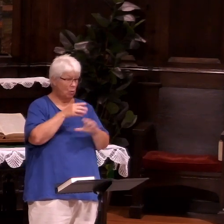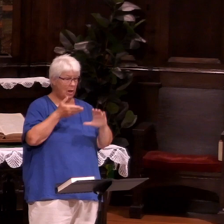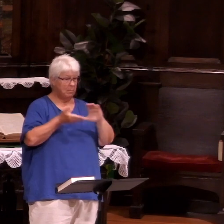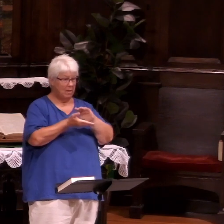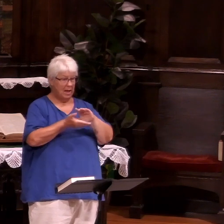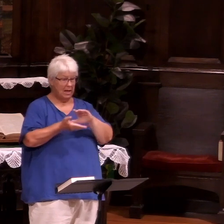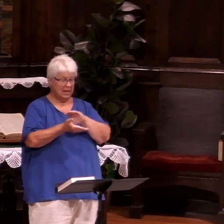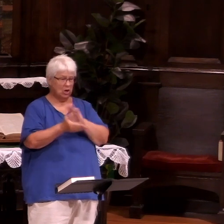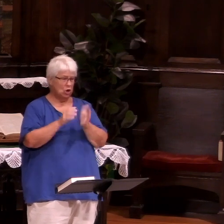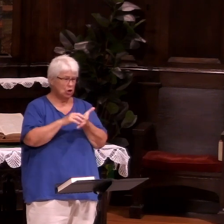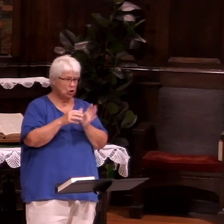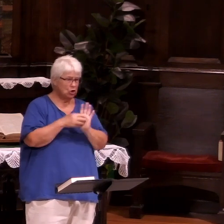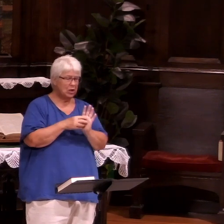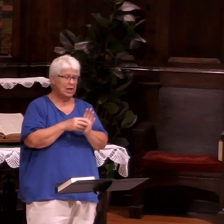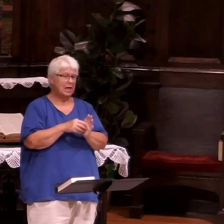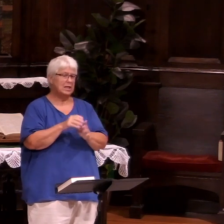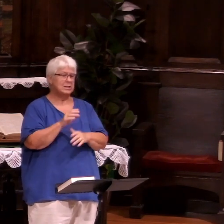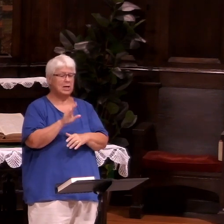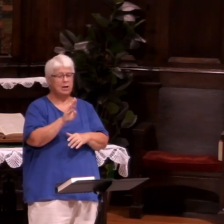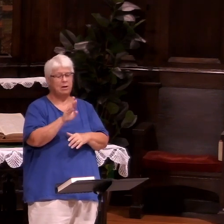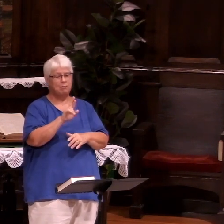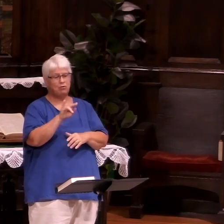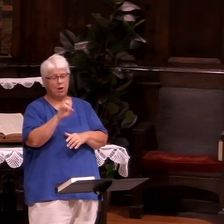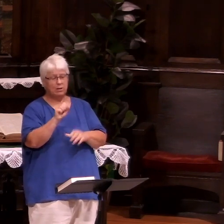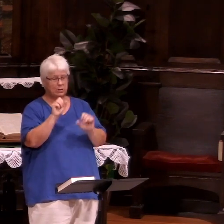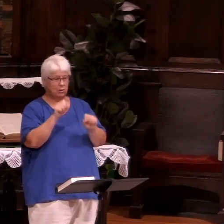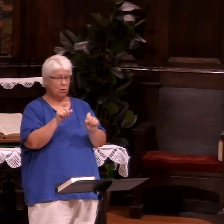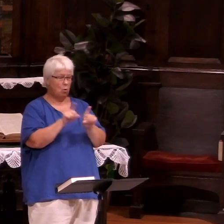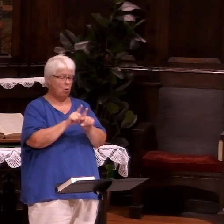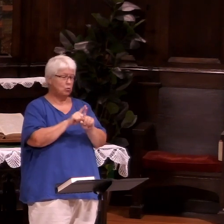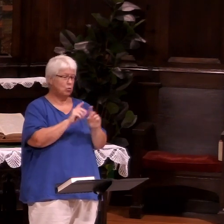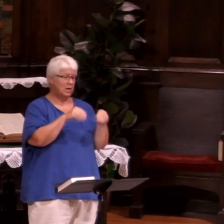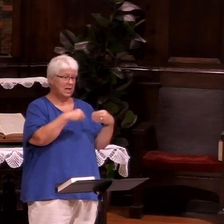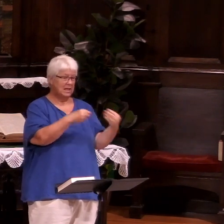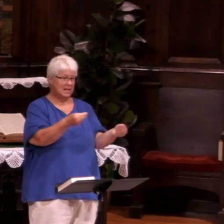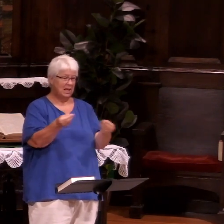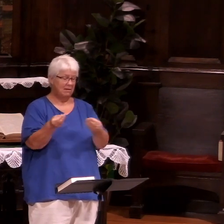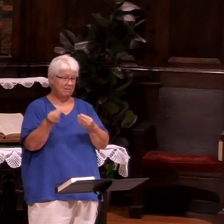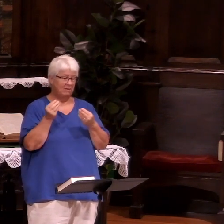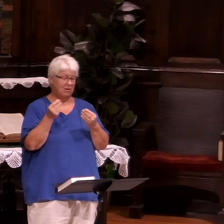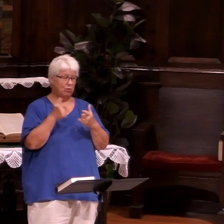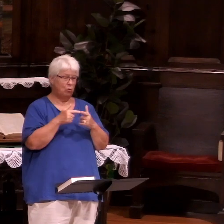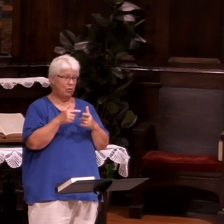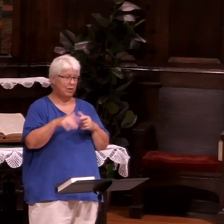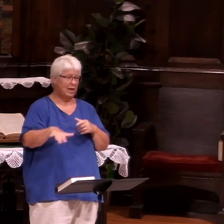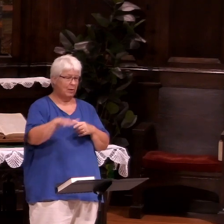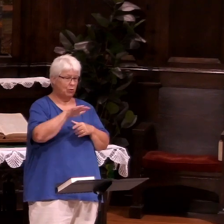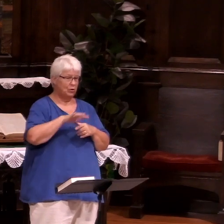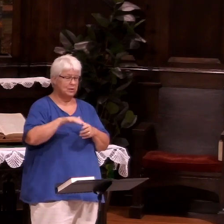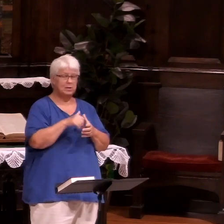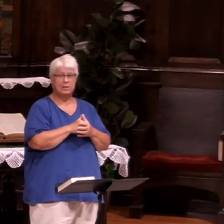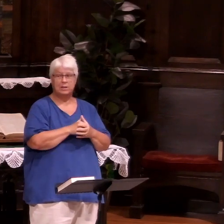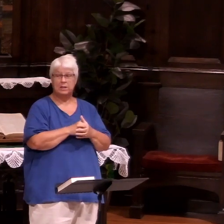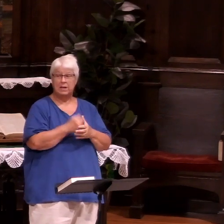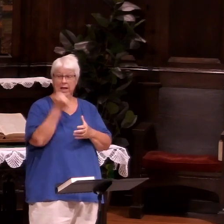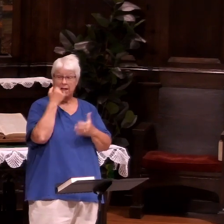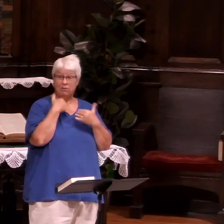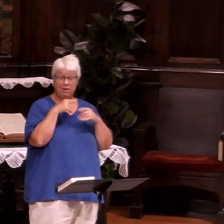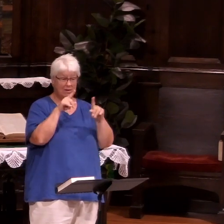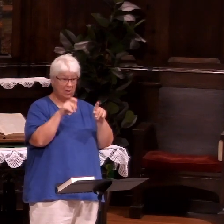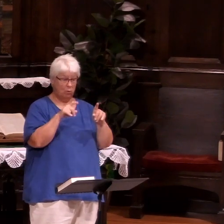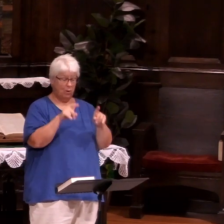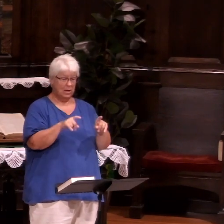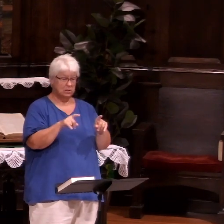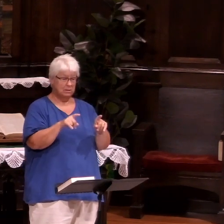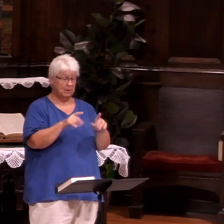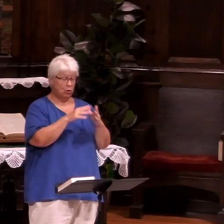bake cookies and brownies so that we can also give those out to our neighbors. If you have any